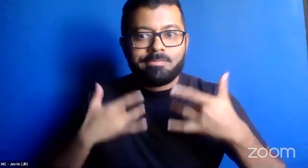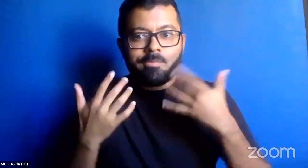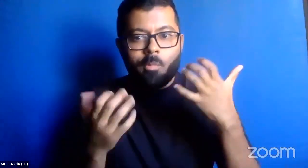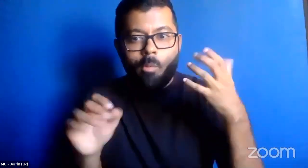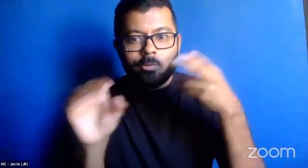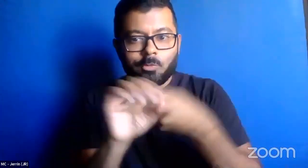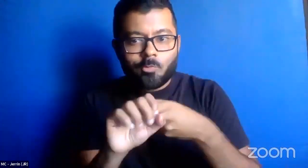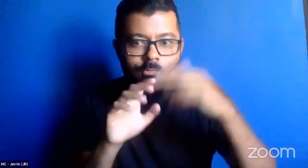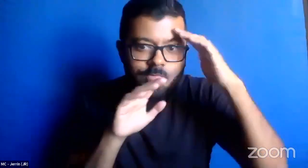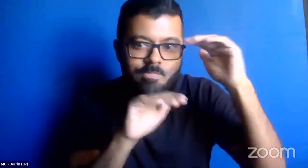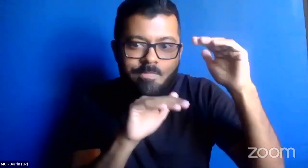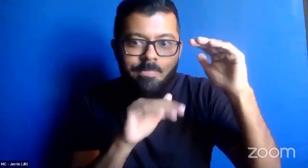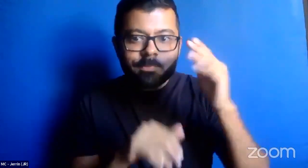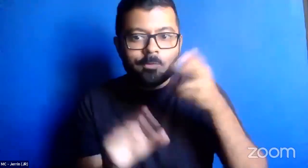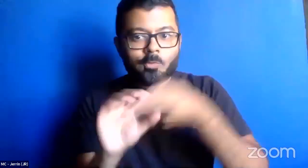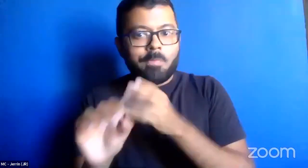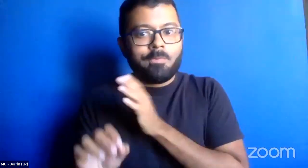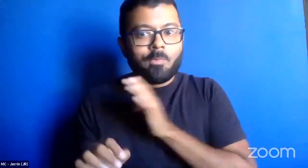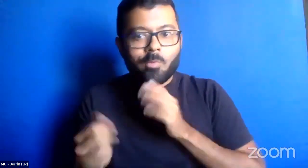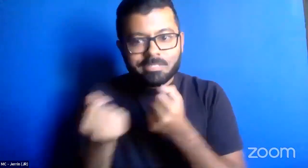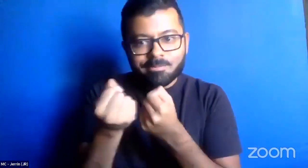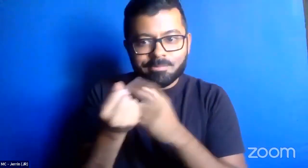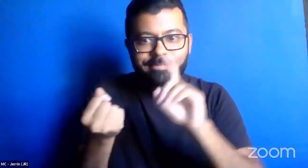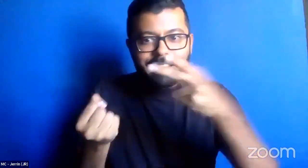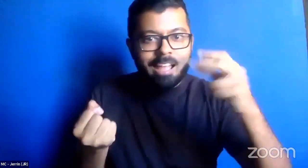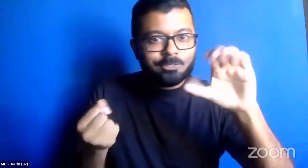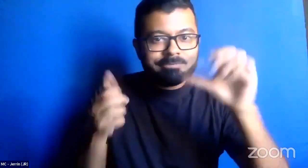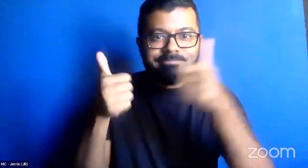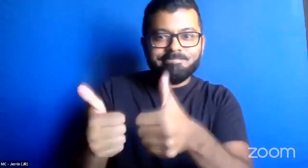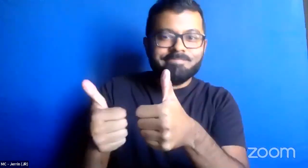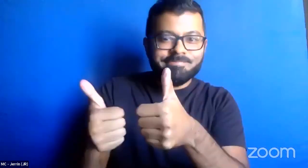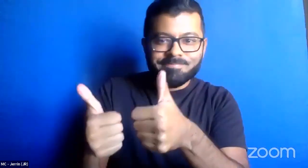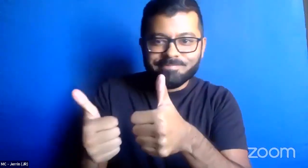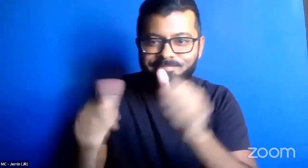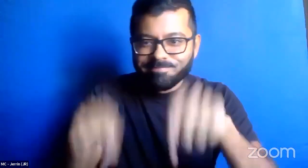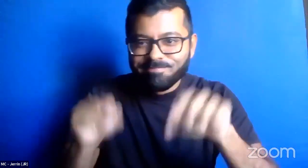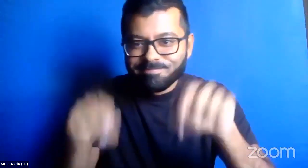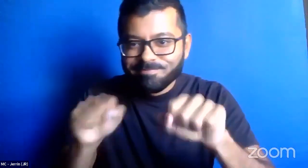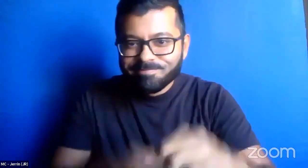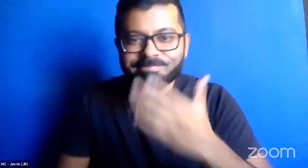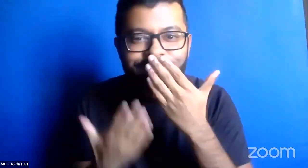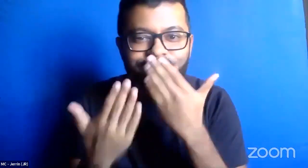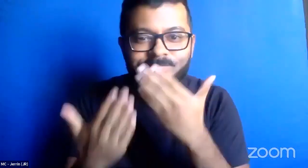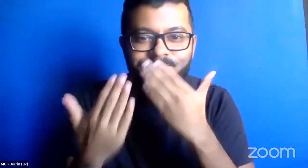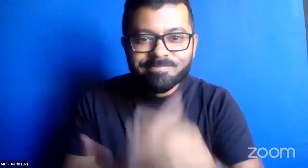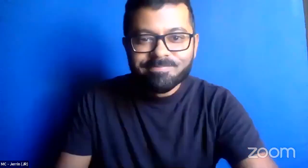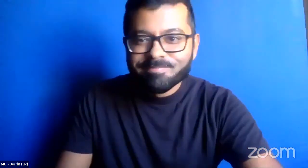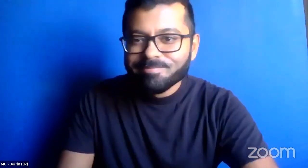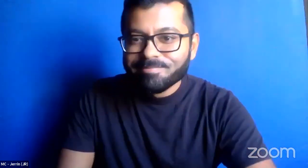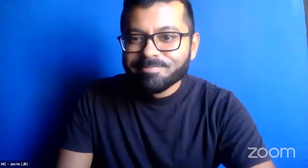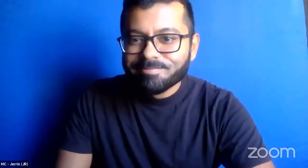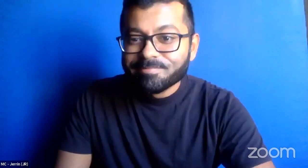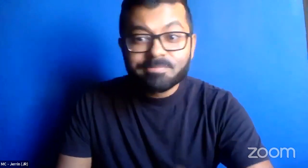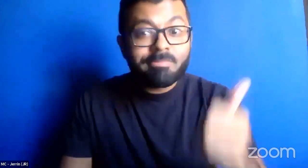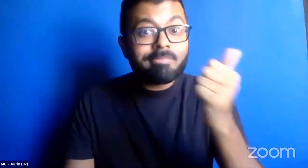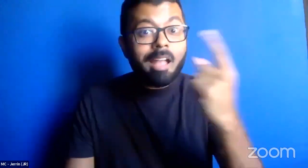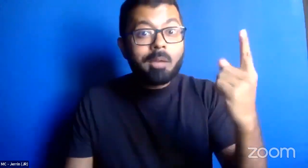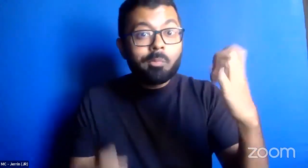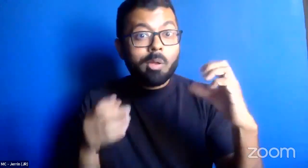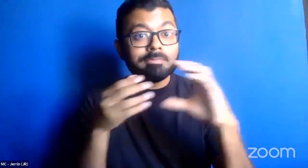And Jessica Lozano Delgado is excited about joining the board and wanting to help. Thank you so